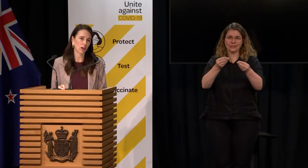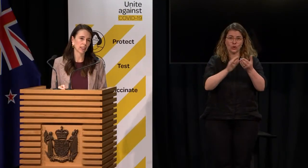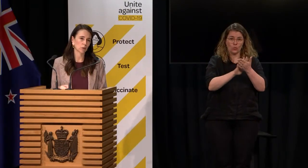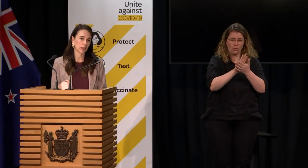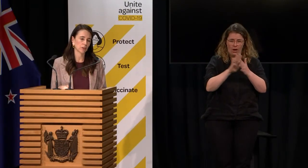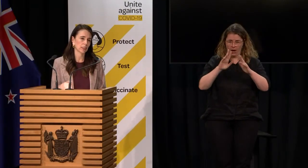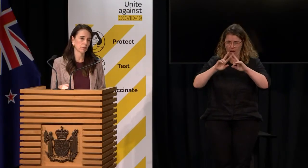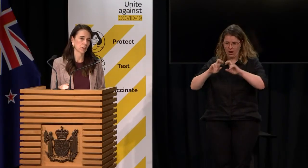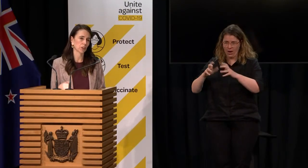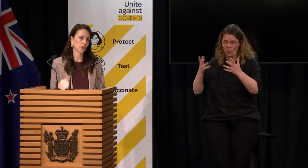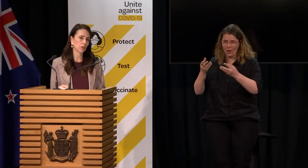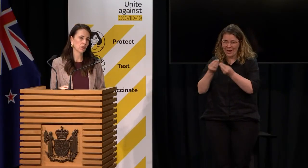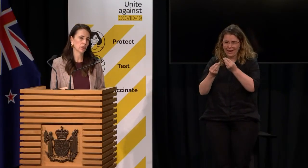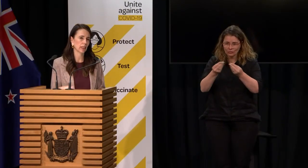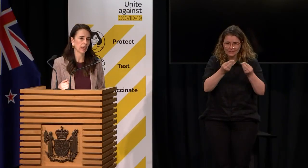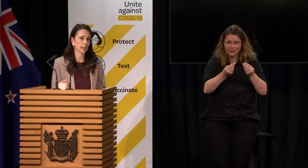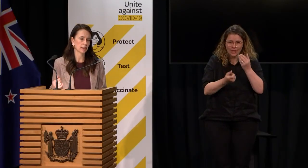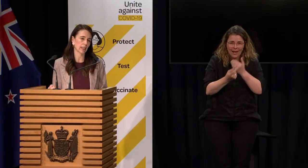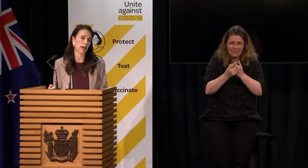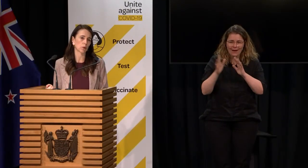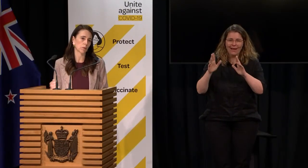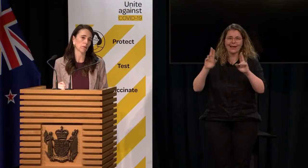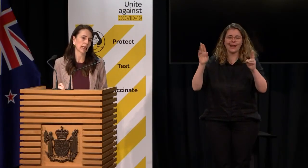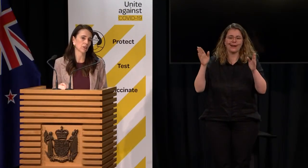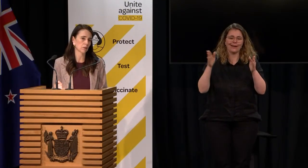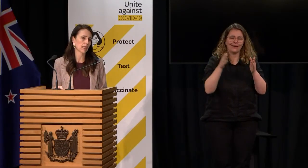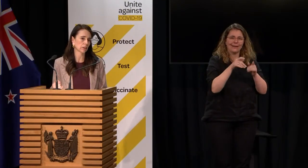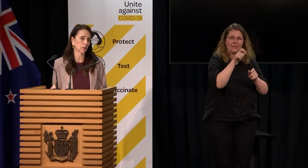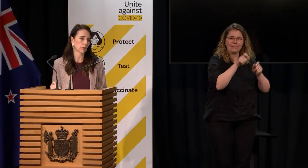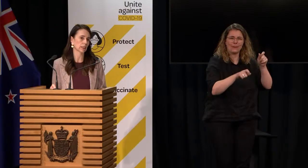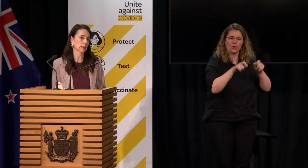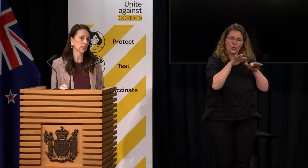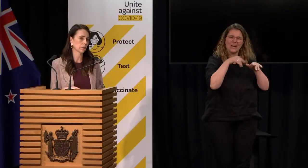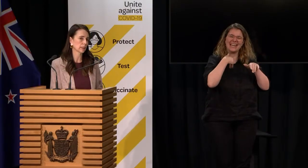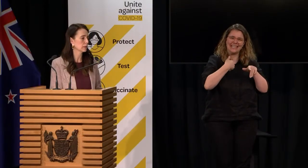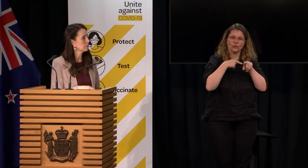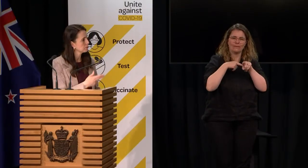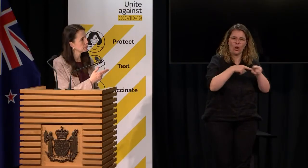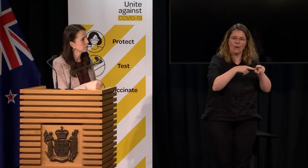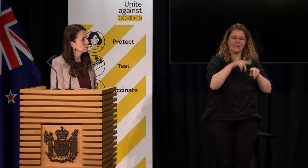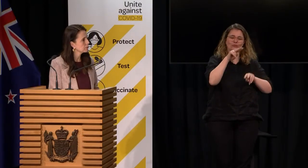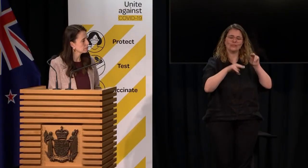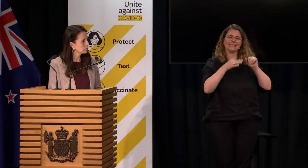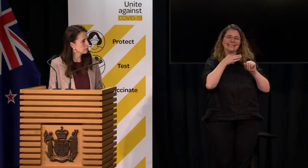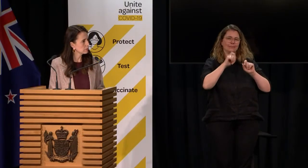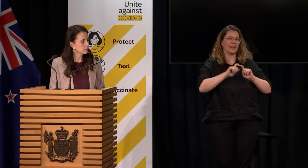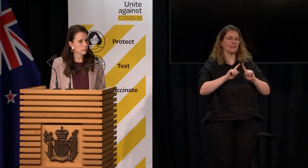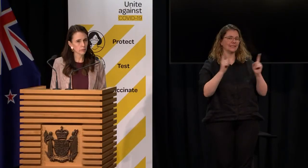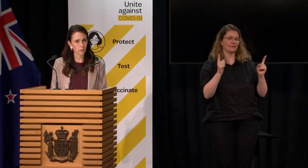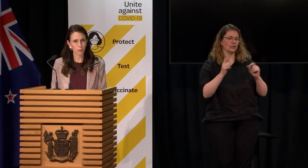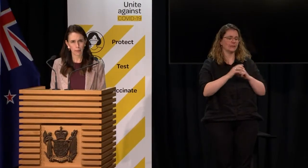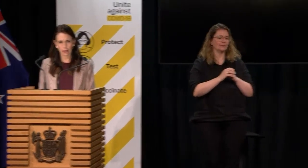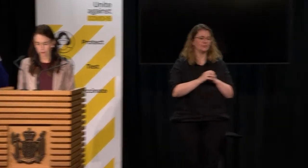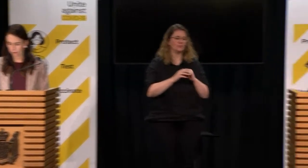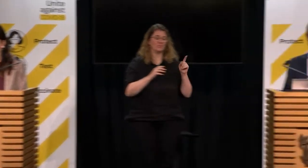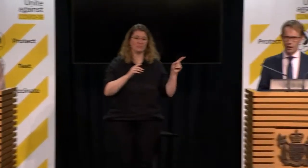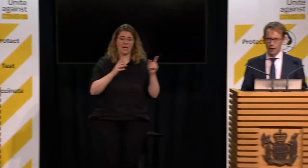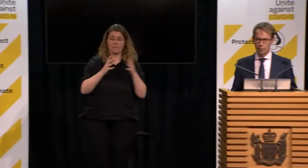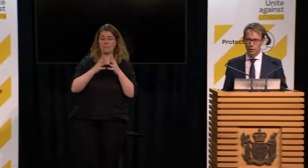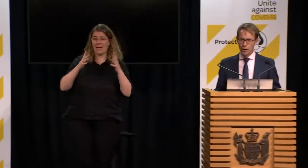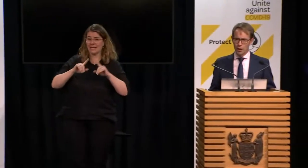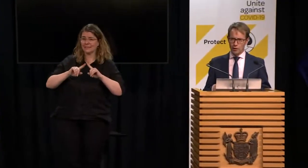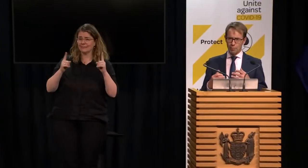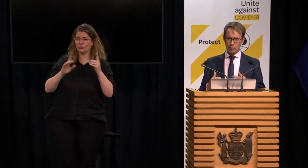to analyse where transmission occurred, that has enabled public health to make different risk assessments. Yep. So the key difference is really, rather